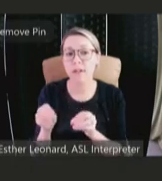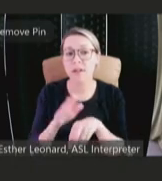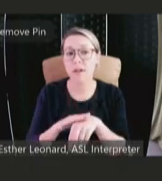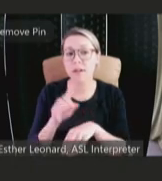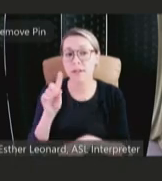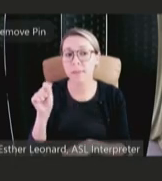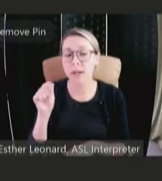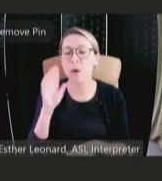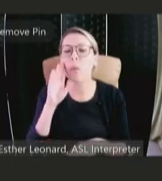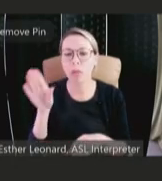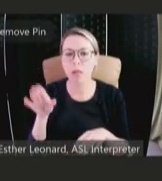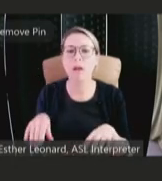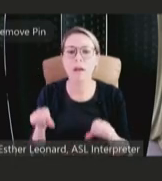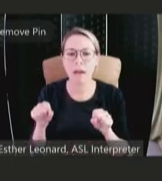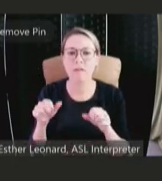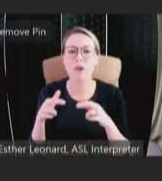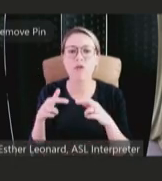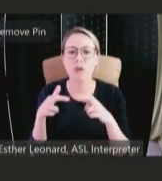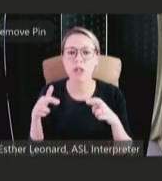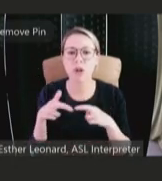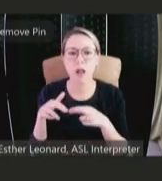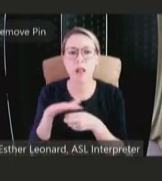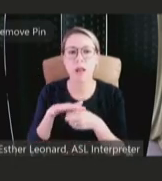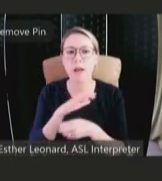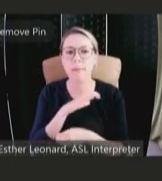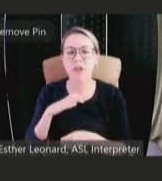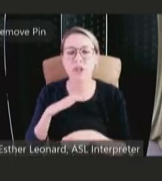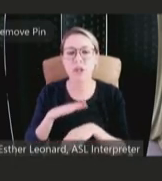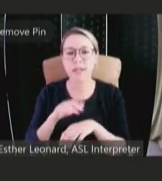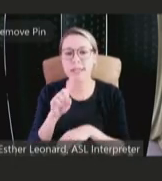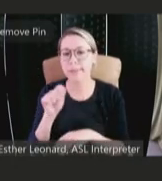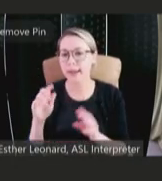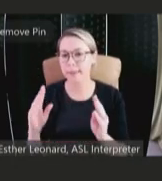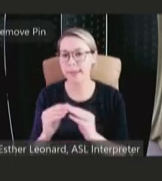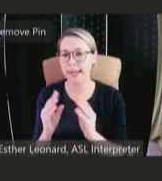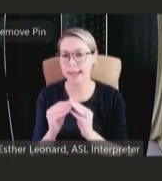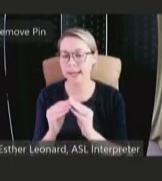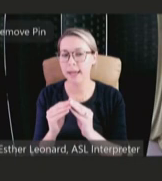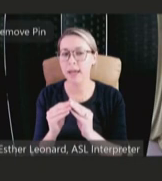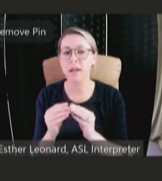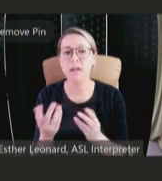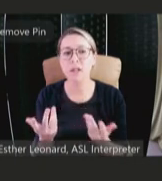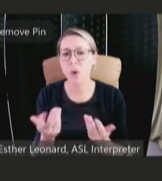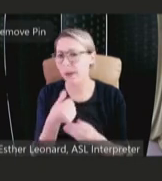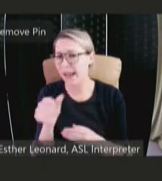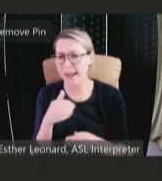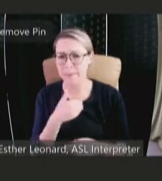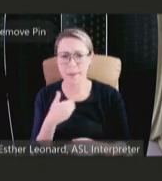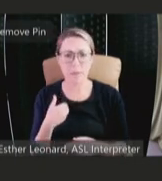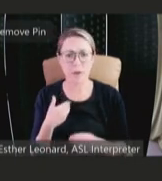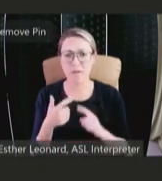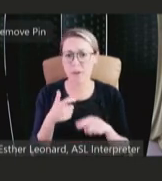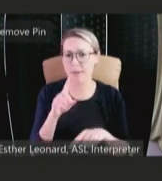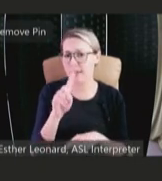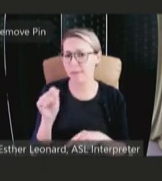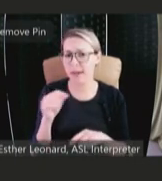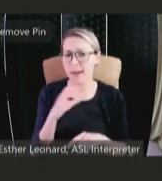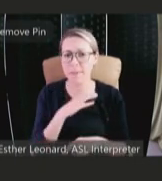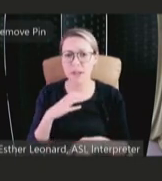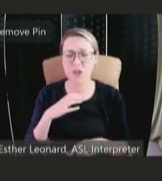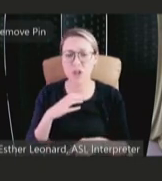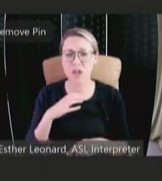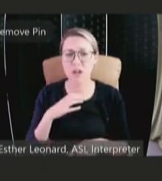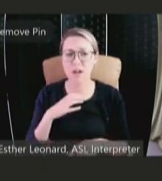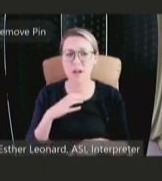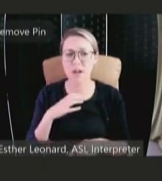be having a regional Commission on Disability meeting. So any member of a disability commission, and